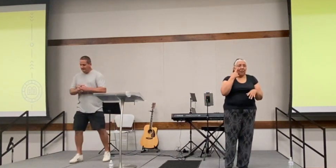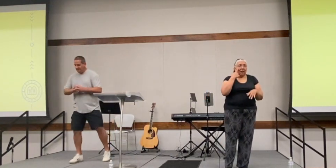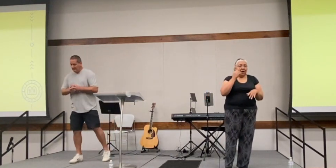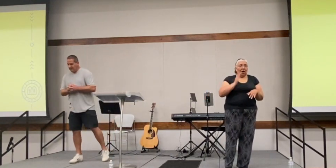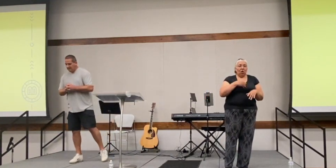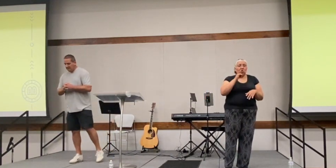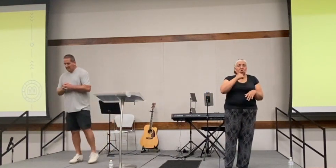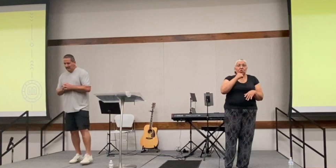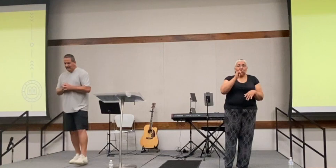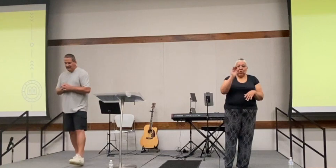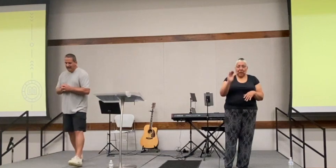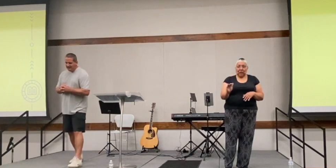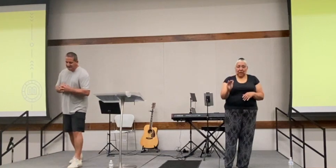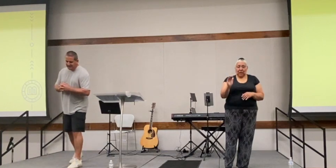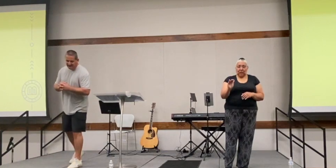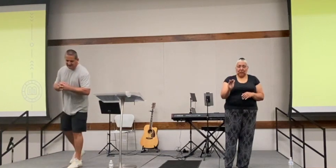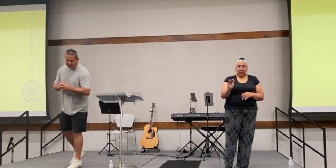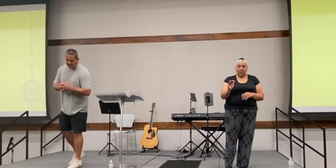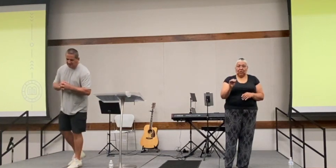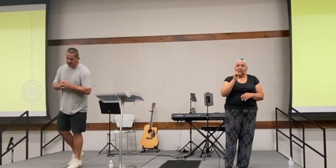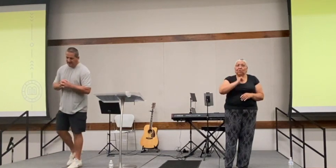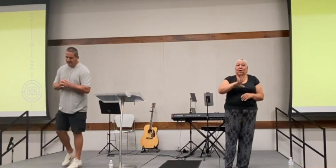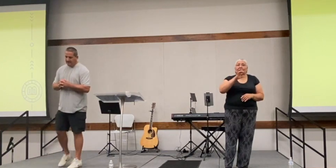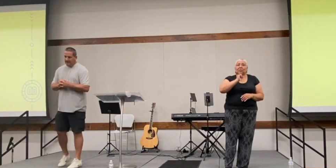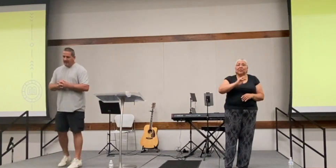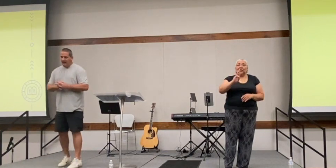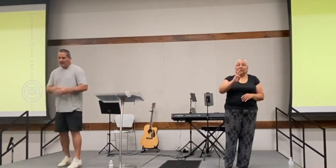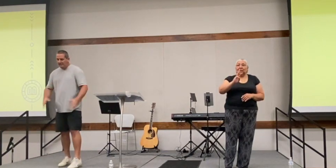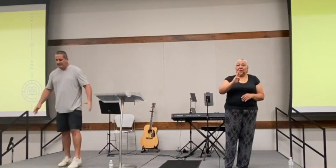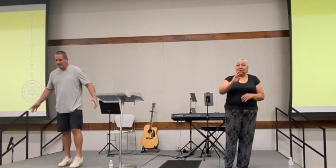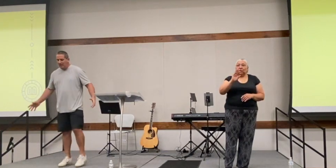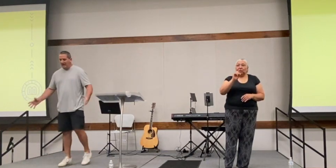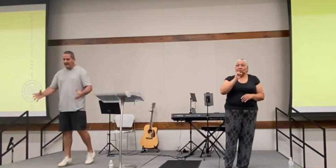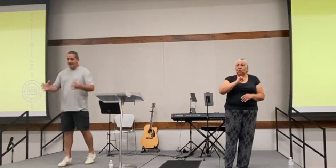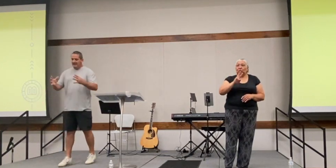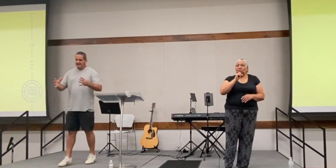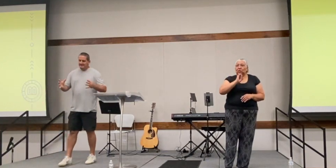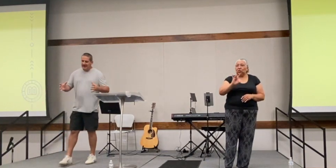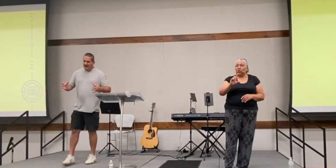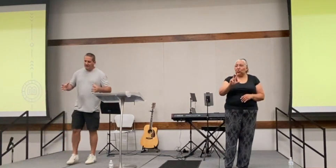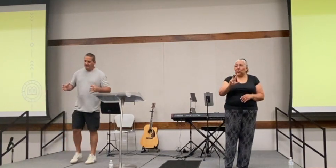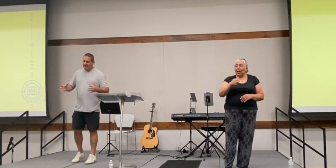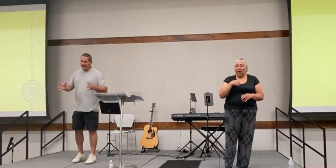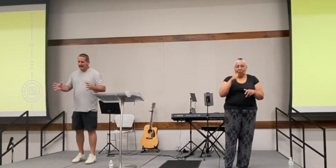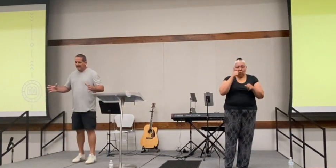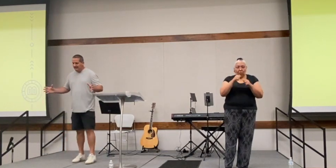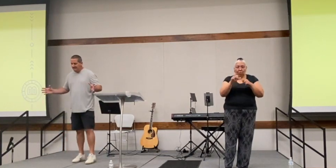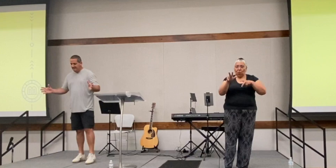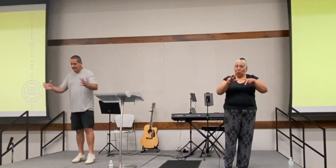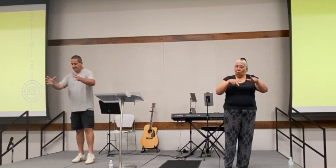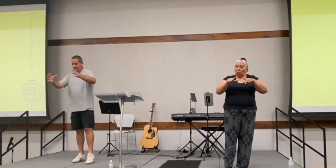little. So they're like 5 or 6, 2 or 3. And I remember walking down